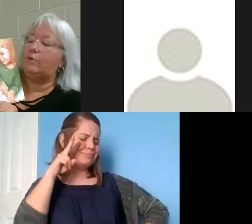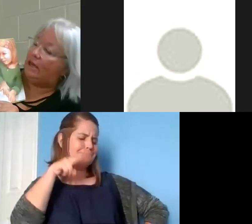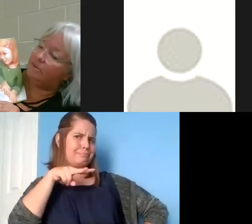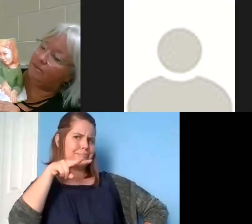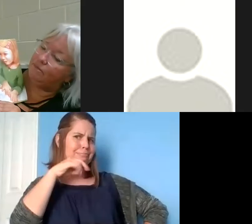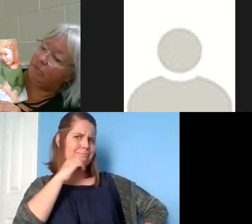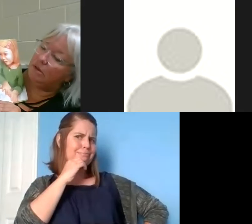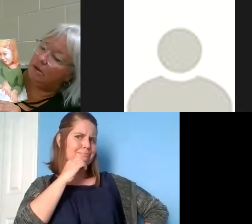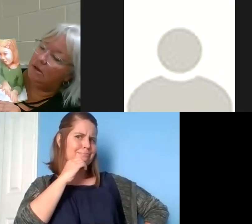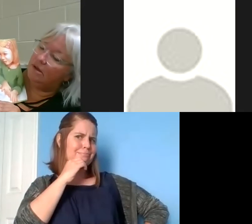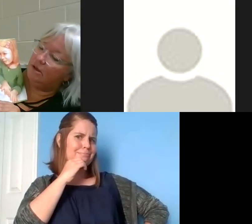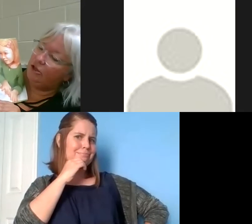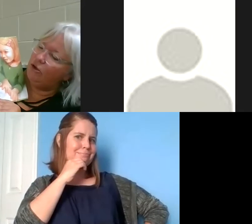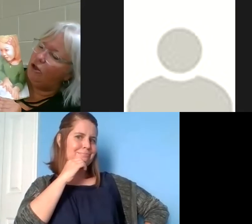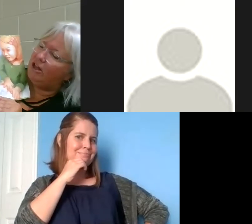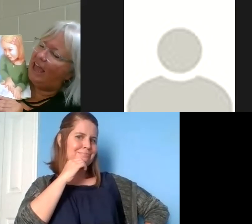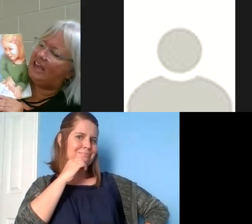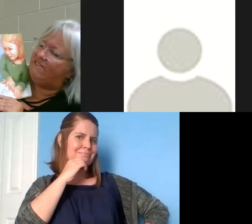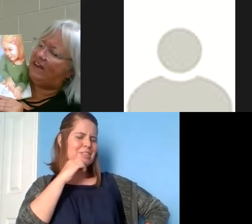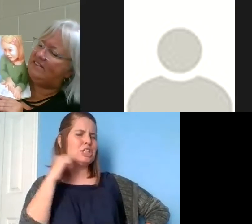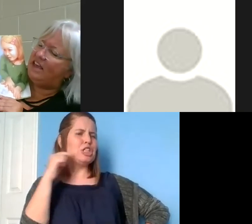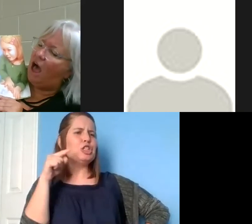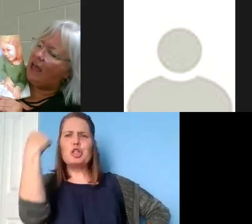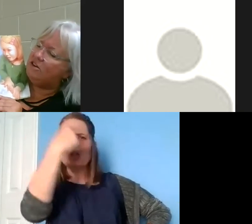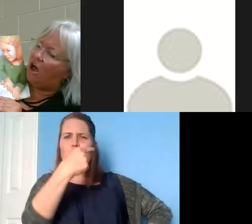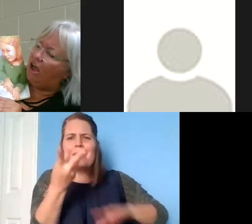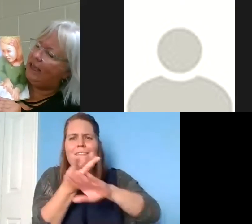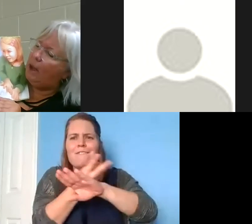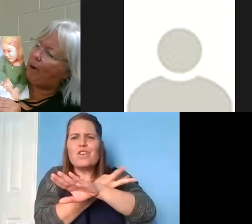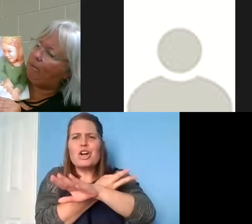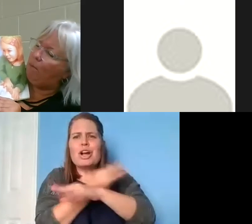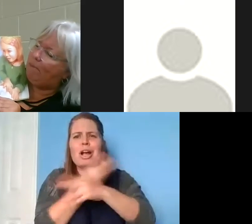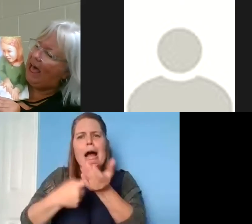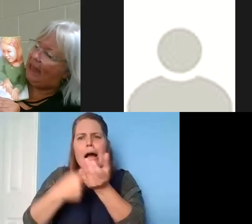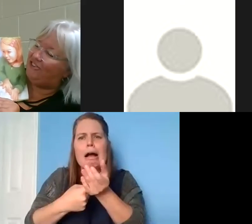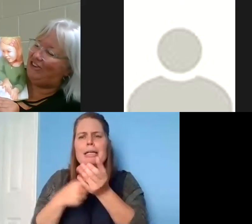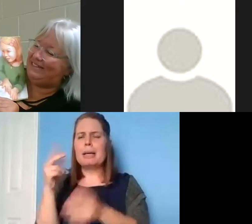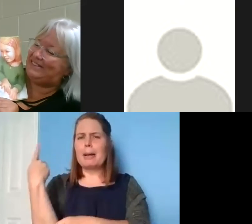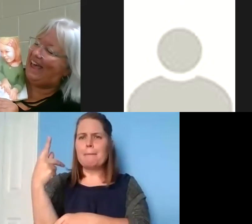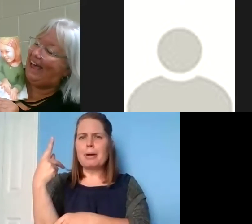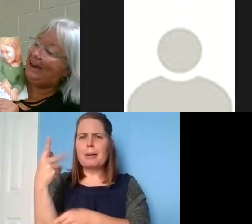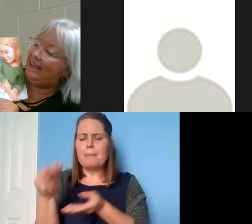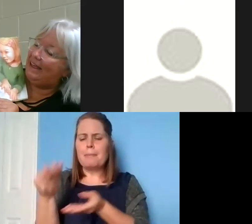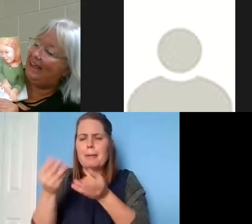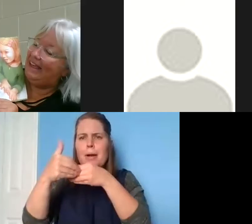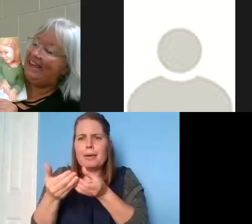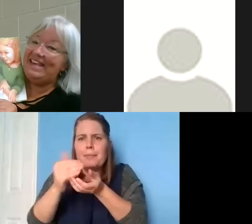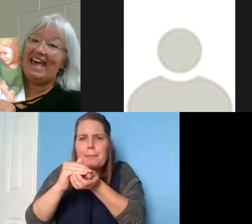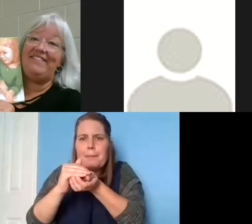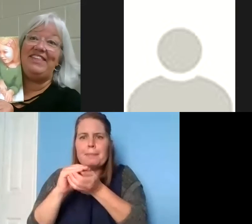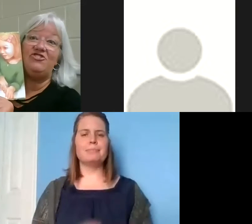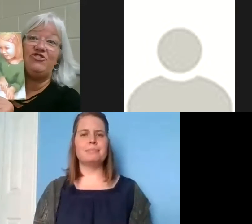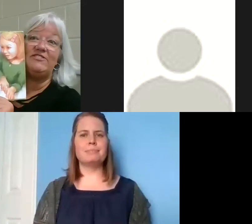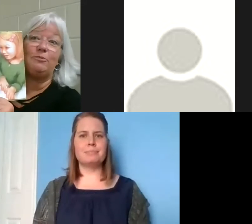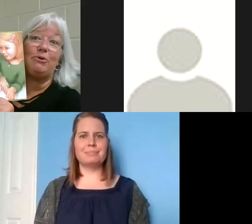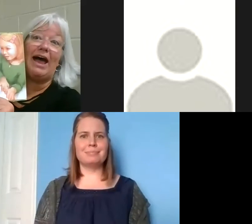at Dewey. You look like a fuzzy hot dog in a purple bun, she said.